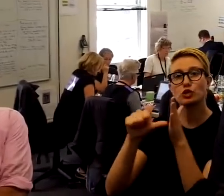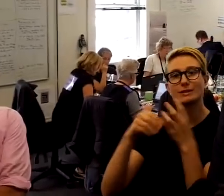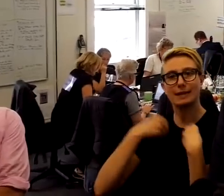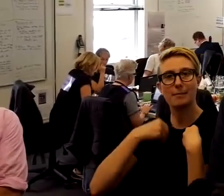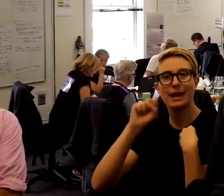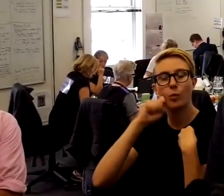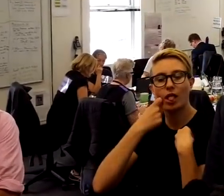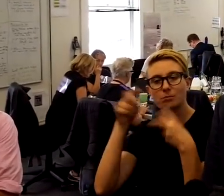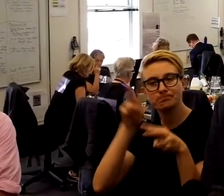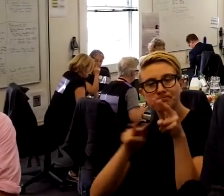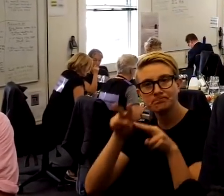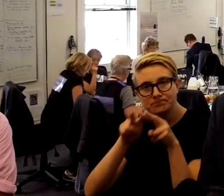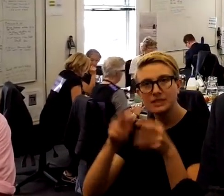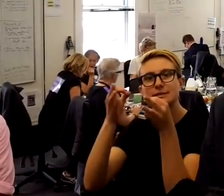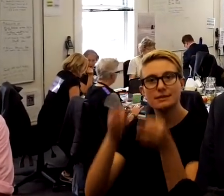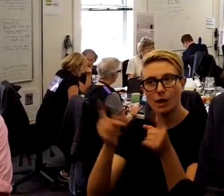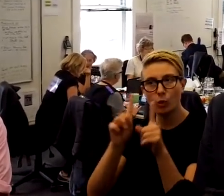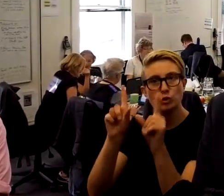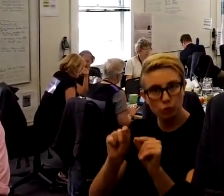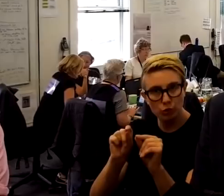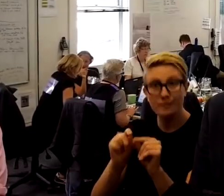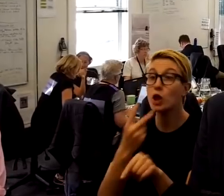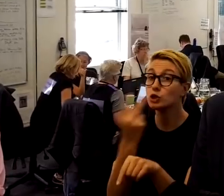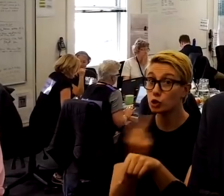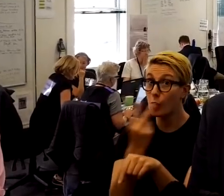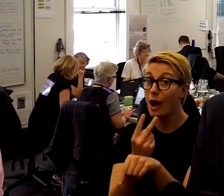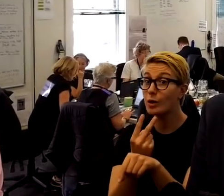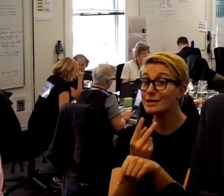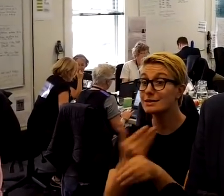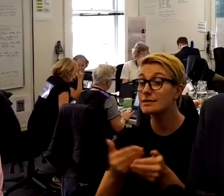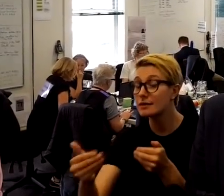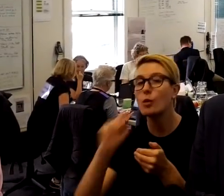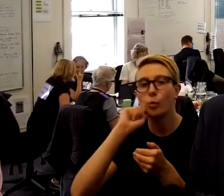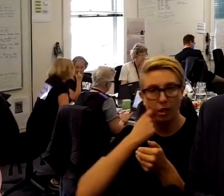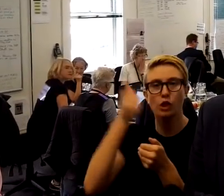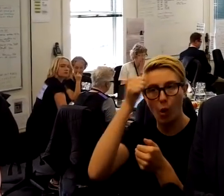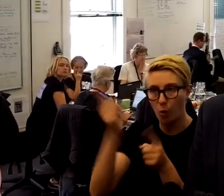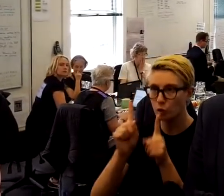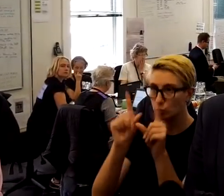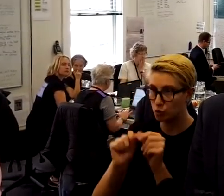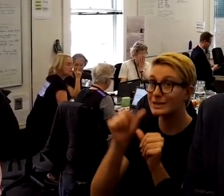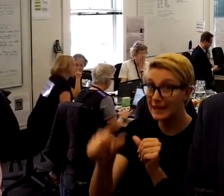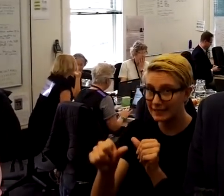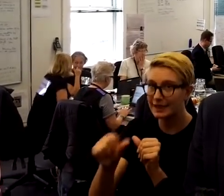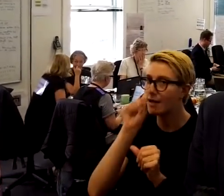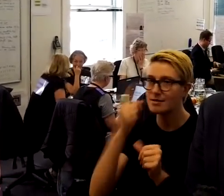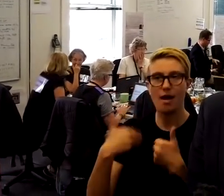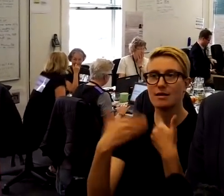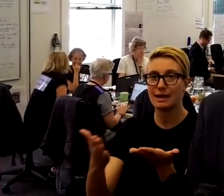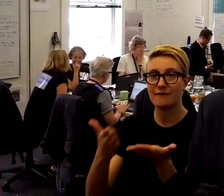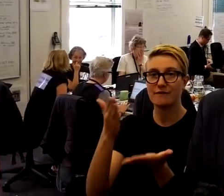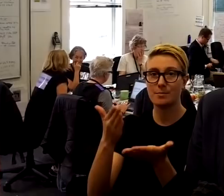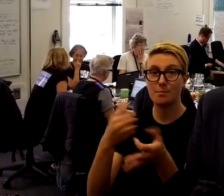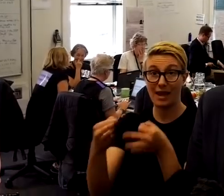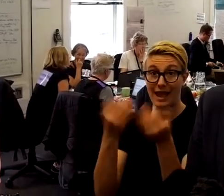within 2 hours we'll know what that plan looks like, we'll know what the process is likely to be as well, but we can't give you that firm plan right now. It's going to